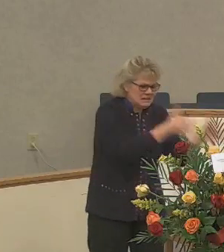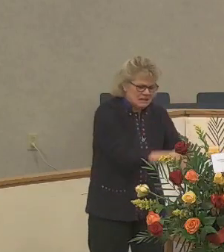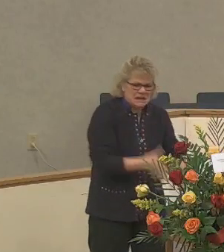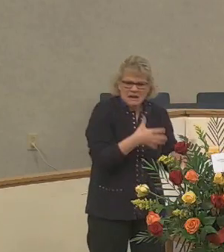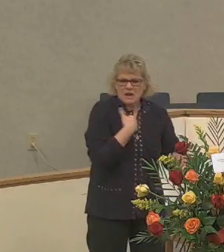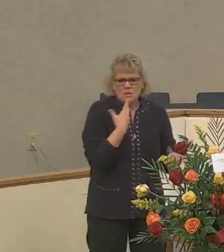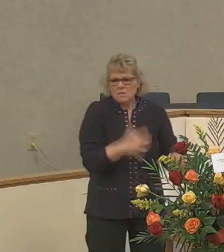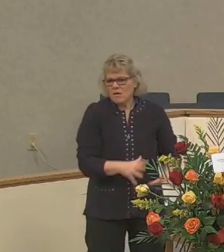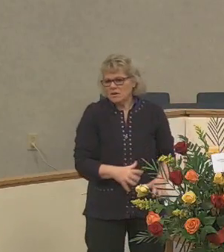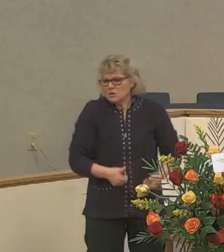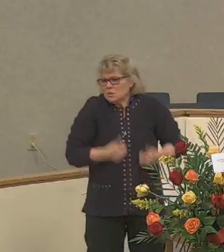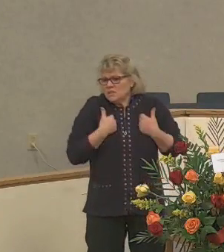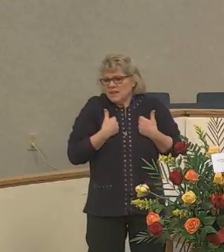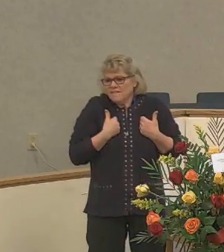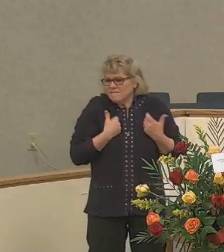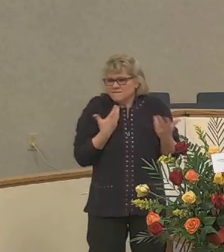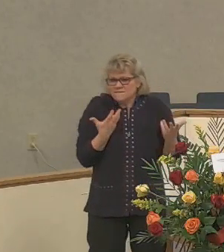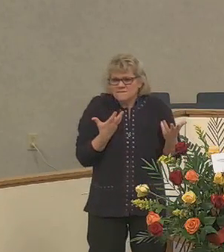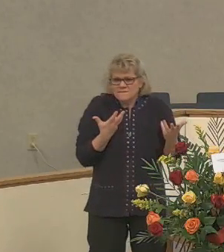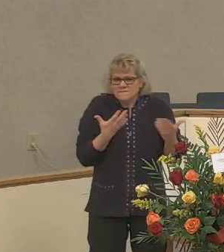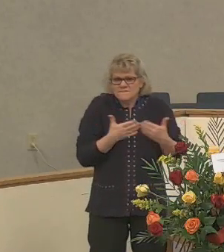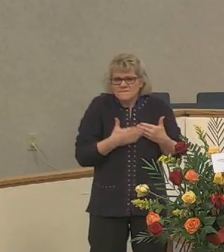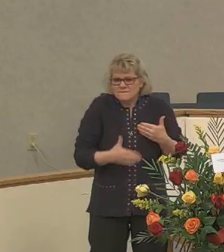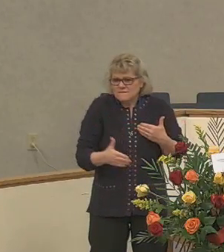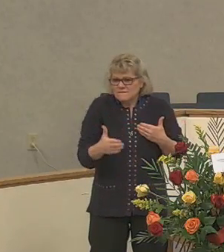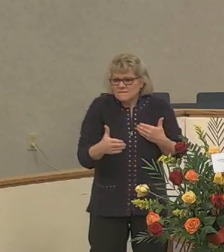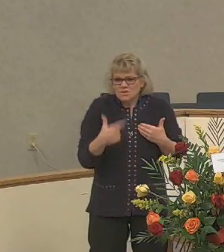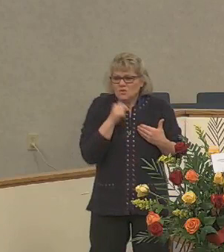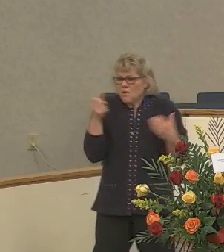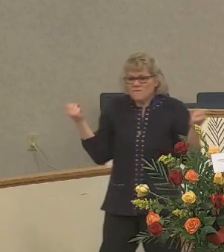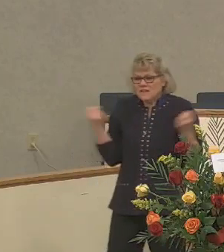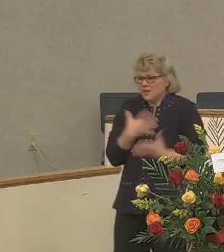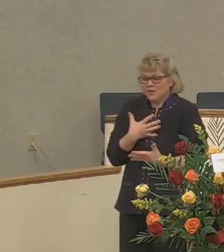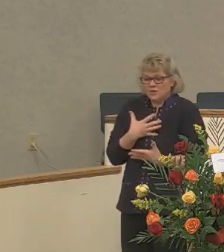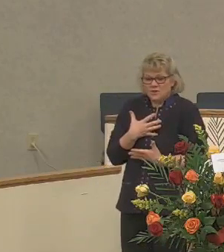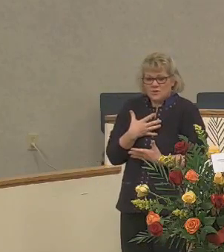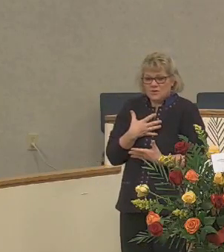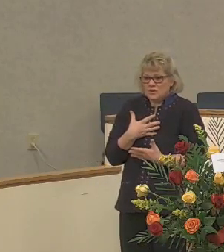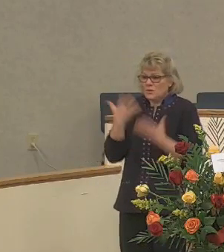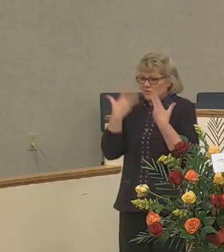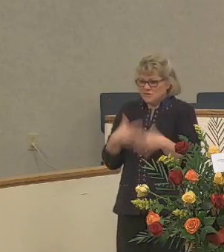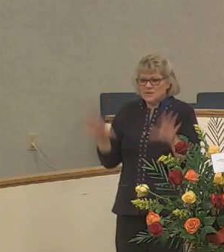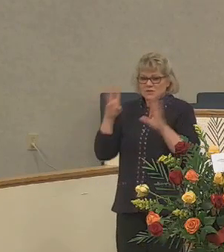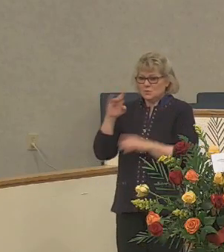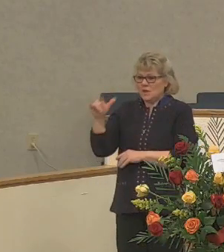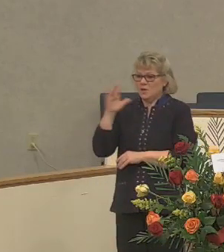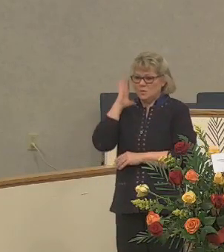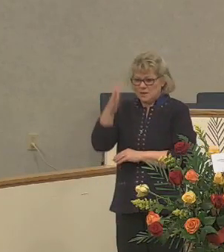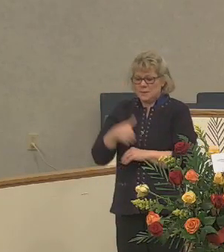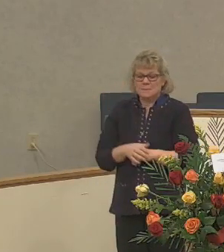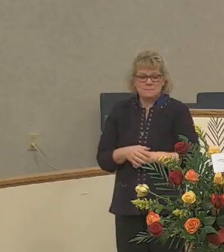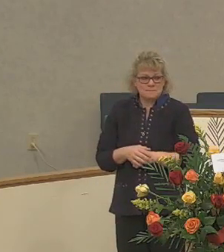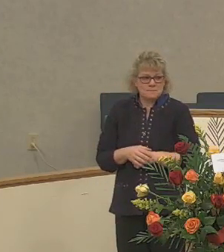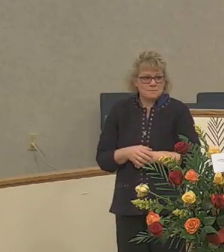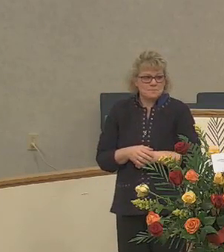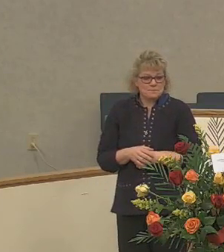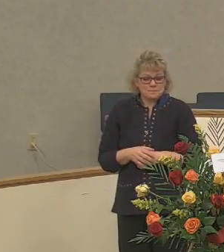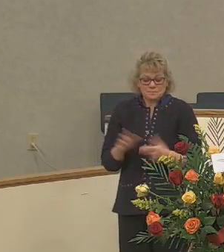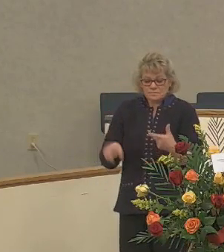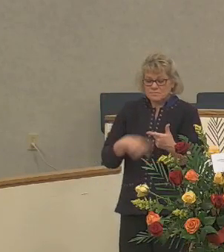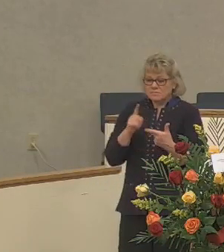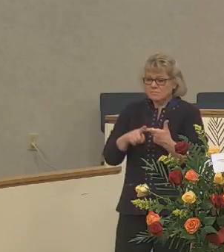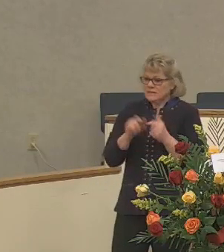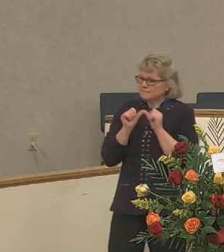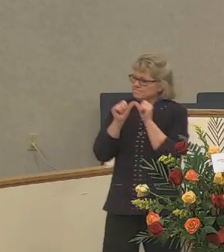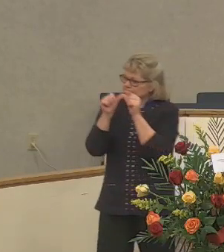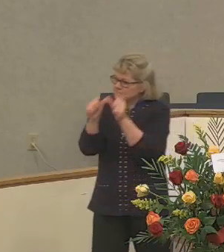You live a life that way, and you will be fearless. And you will finish well. Let me say, secondly, be